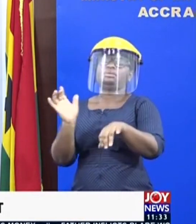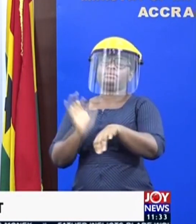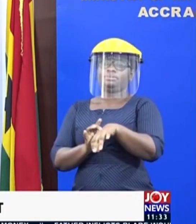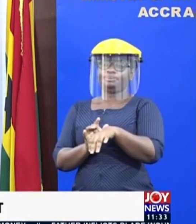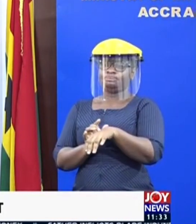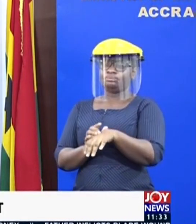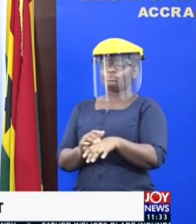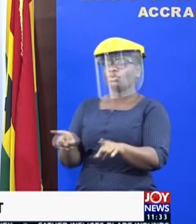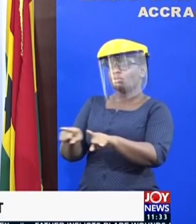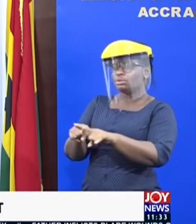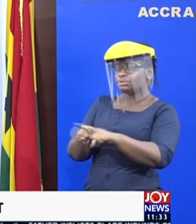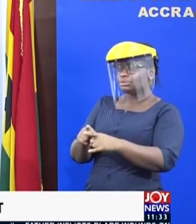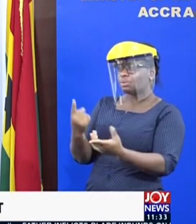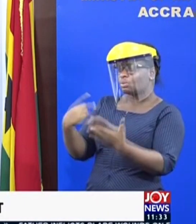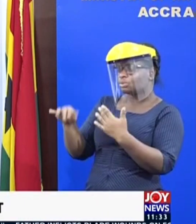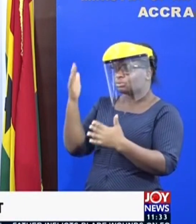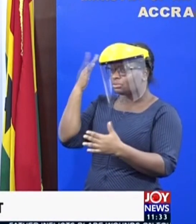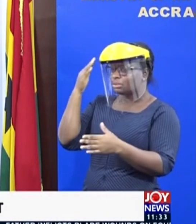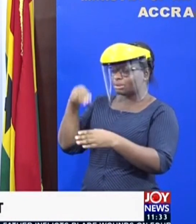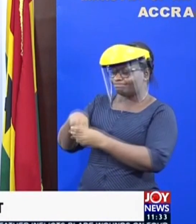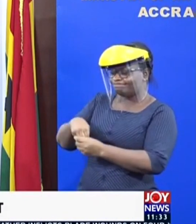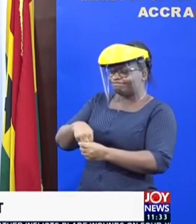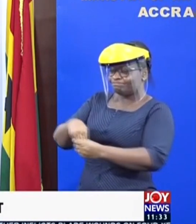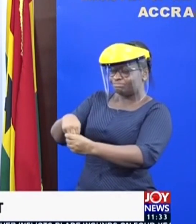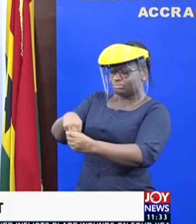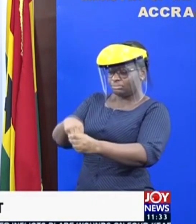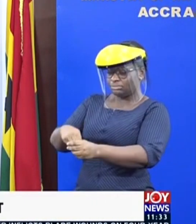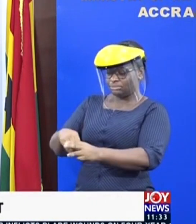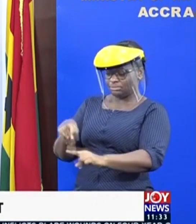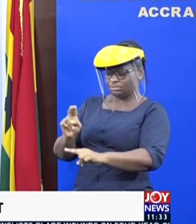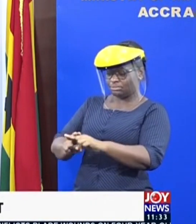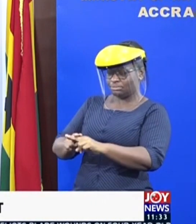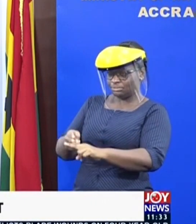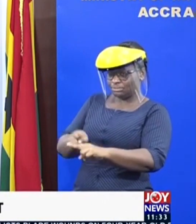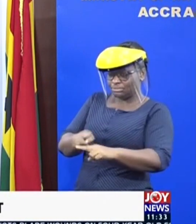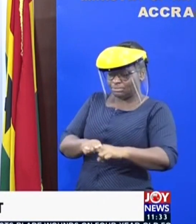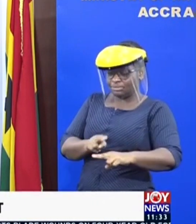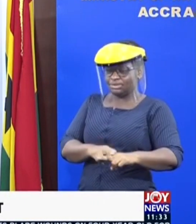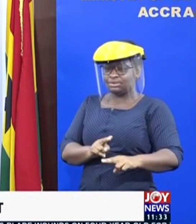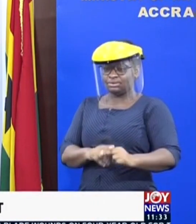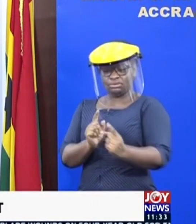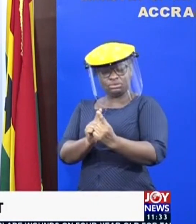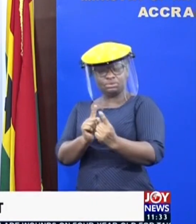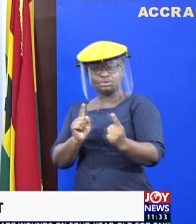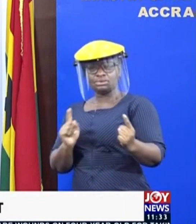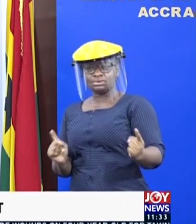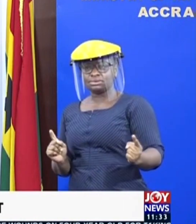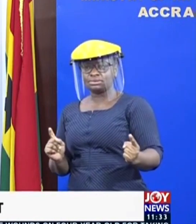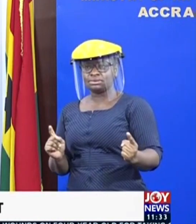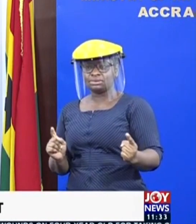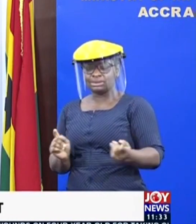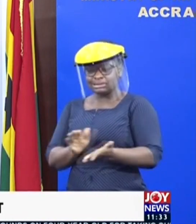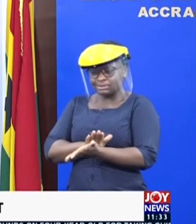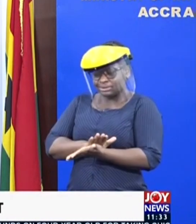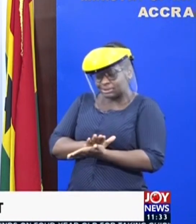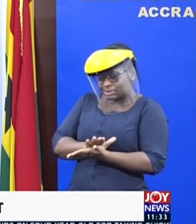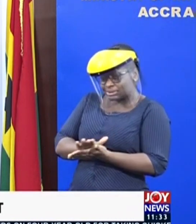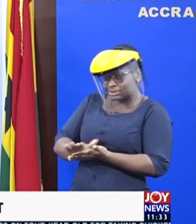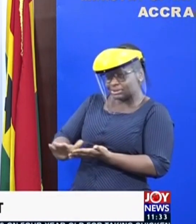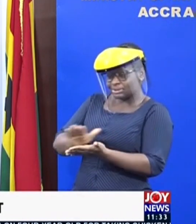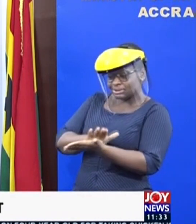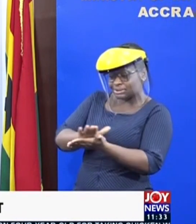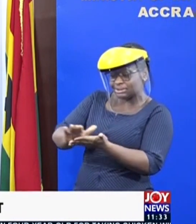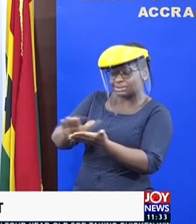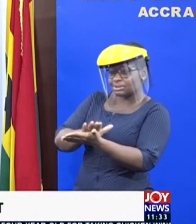What we also know about transportation is that besides the social distancing, the cleaning of surfaces,